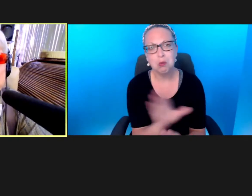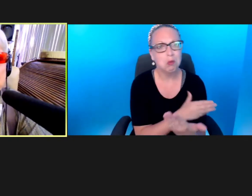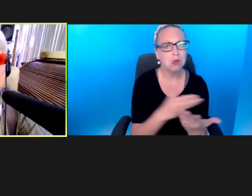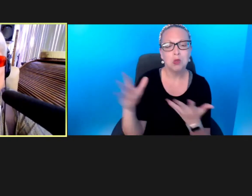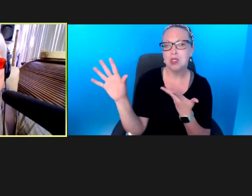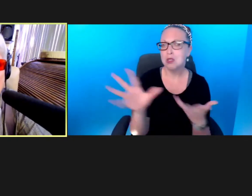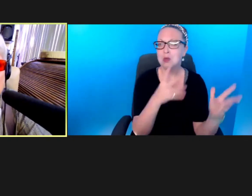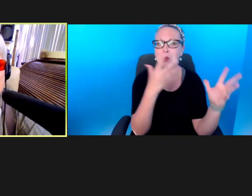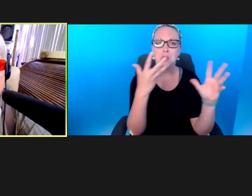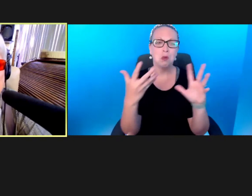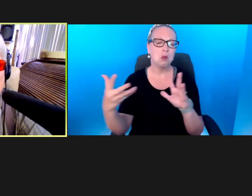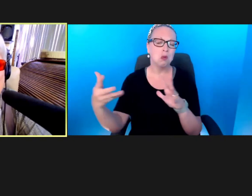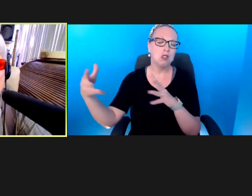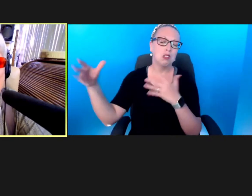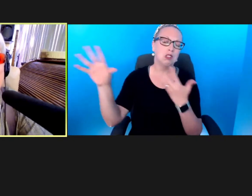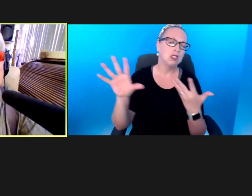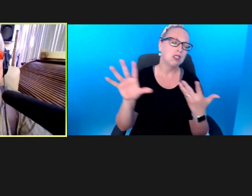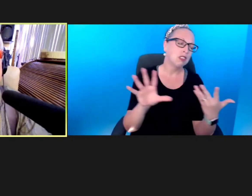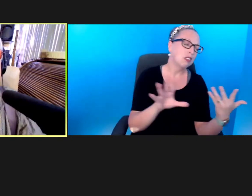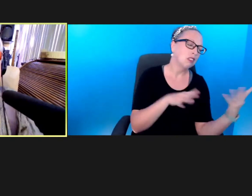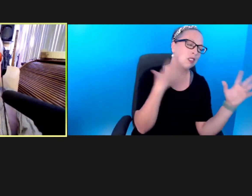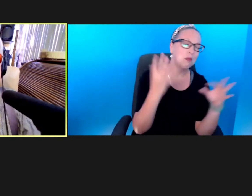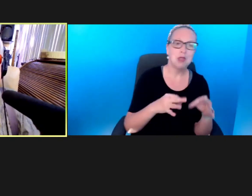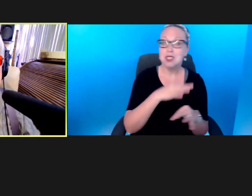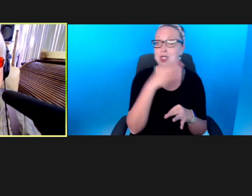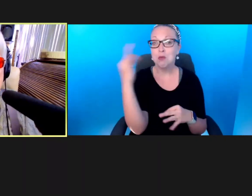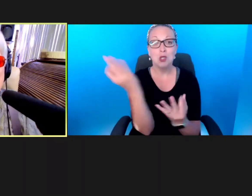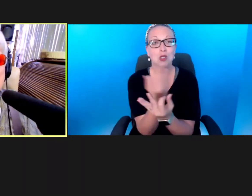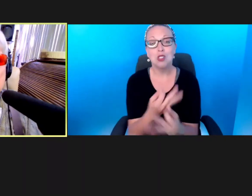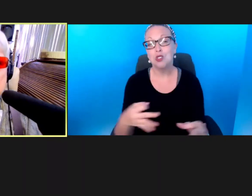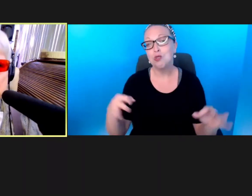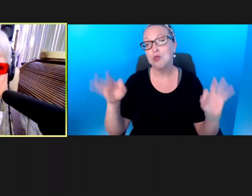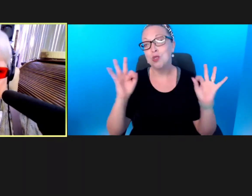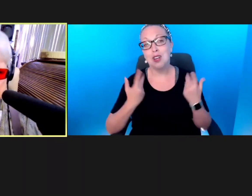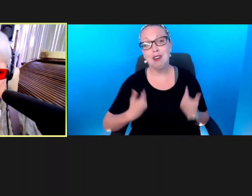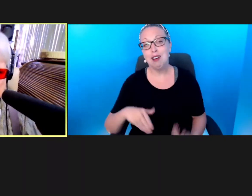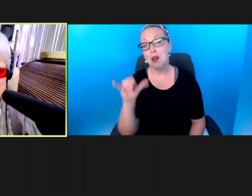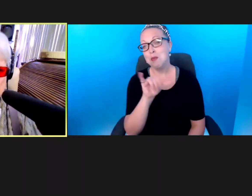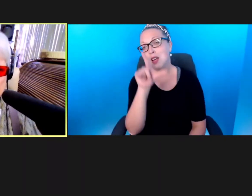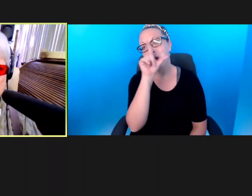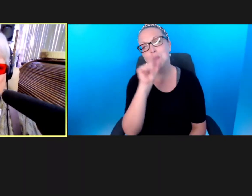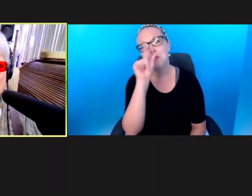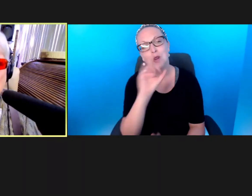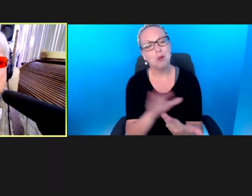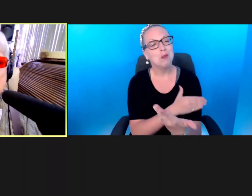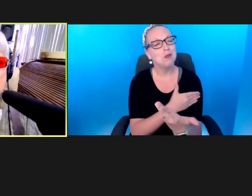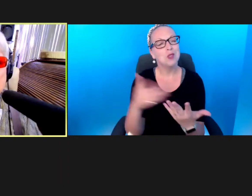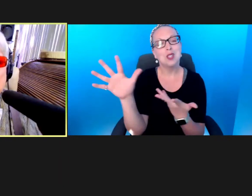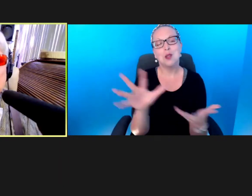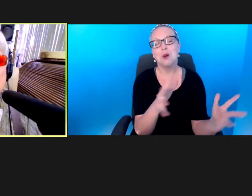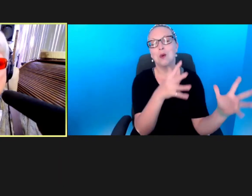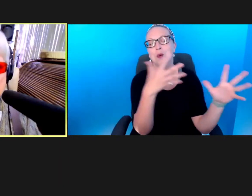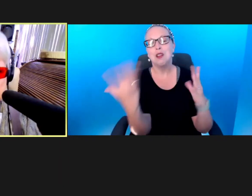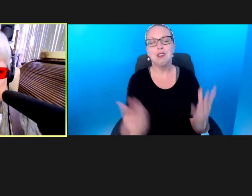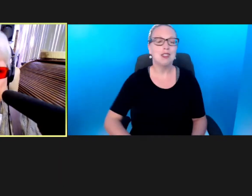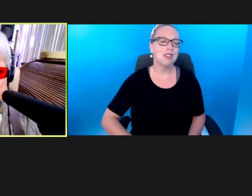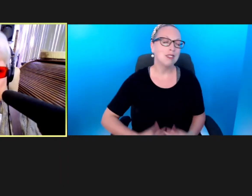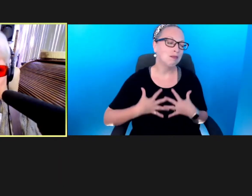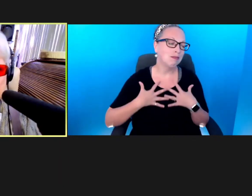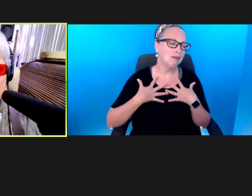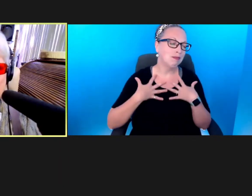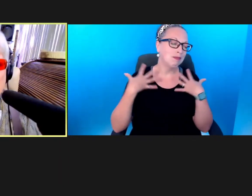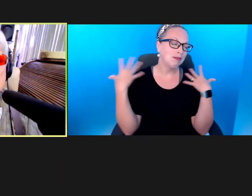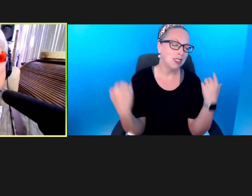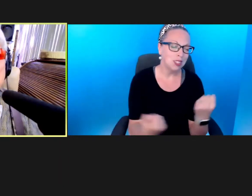My spirit's flying free. I'm just a bird. Music's the wind that carries